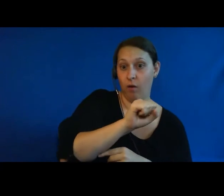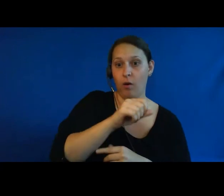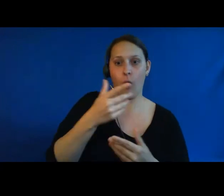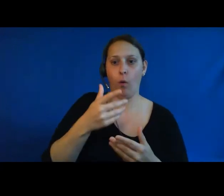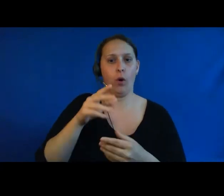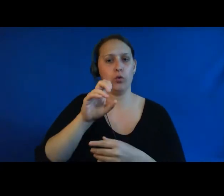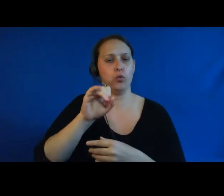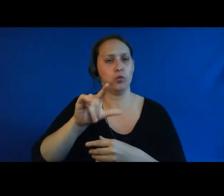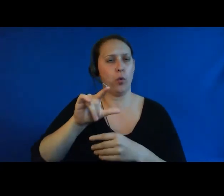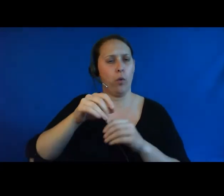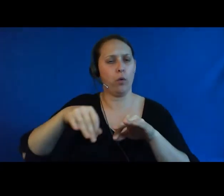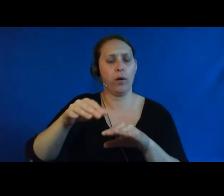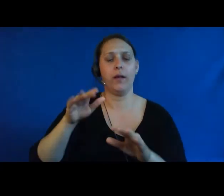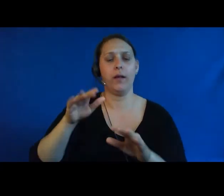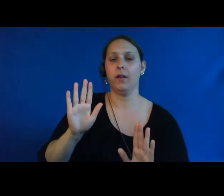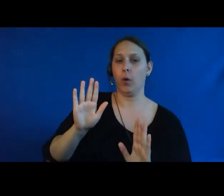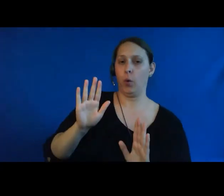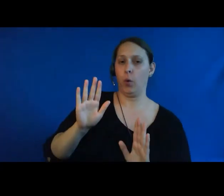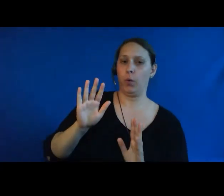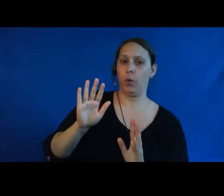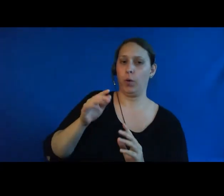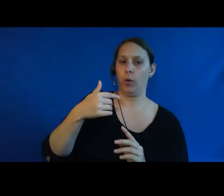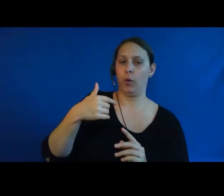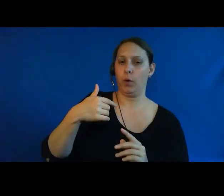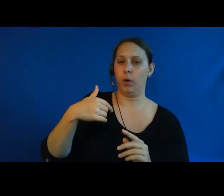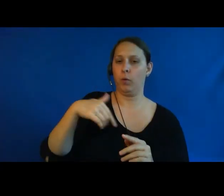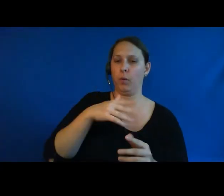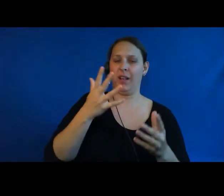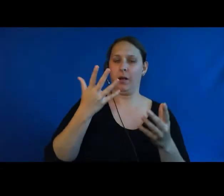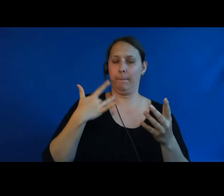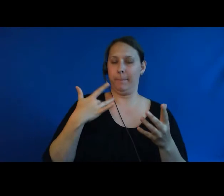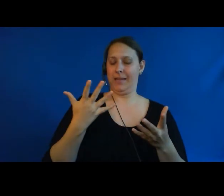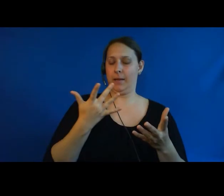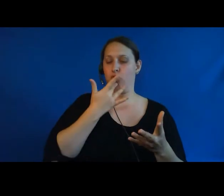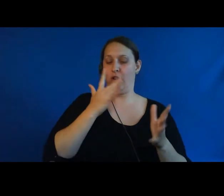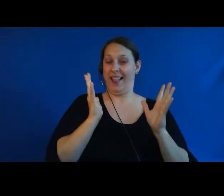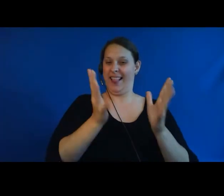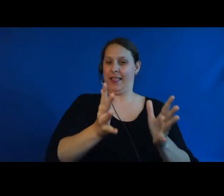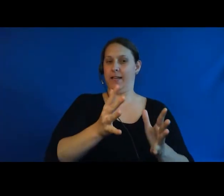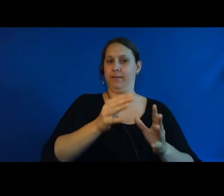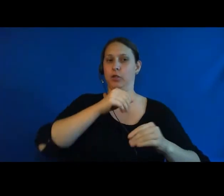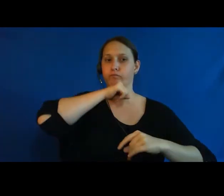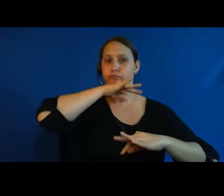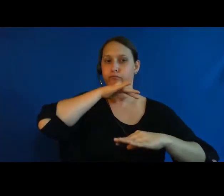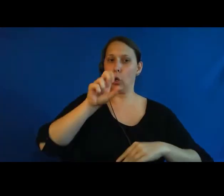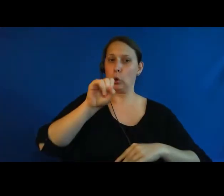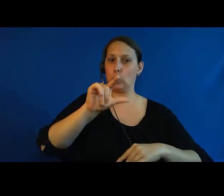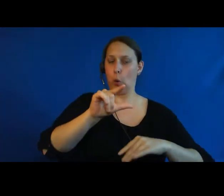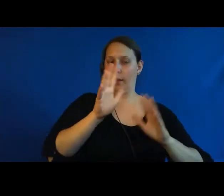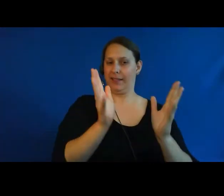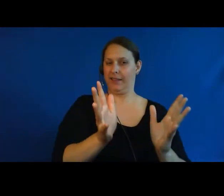discourage ourselves from soil disturbance. One thing that